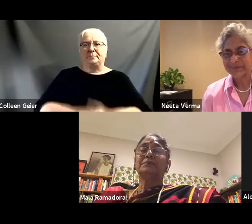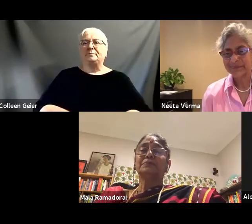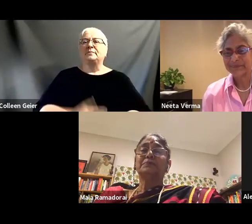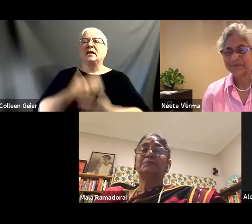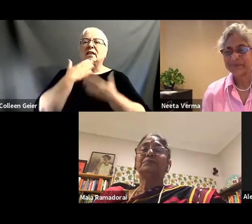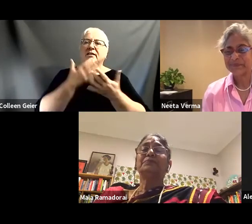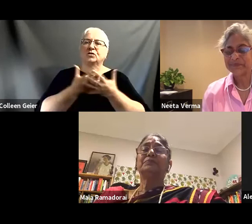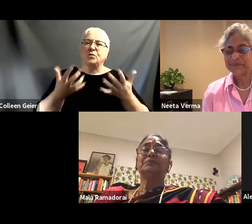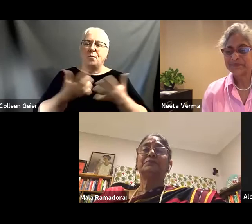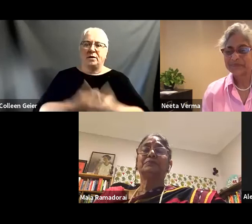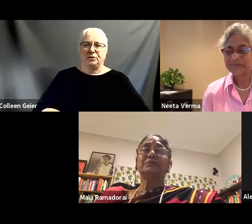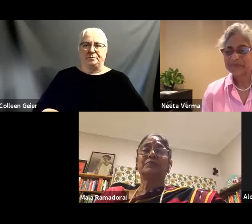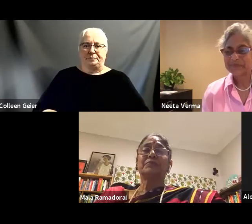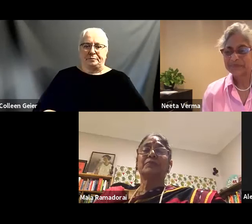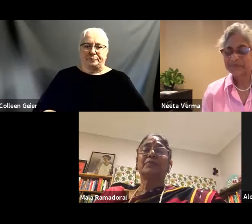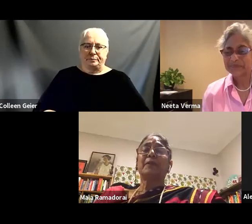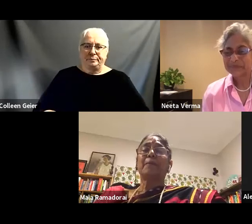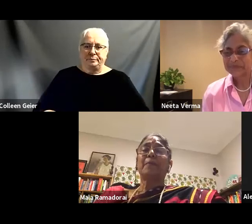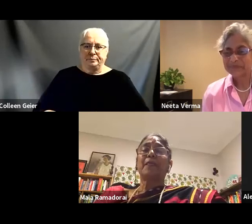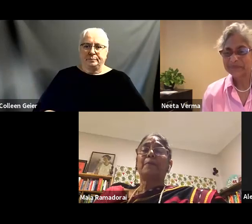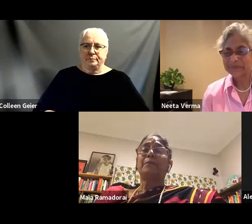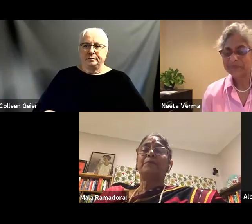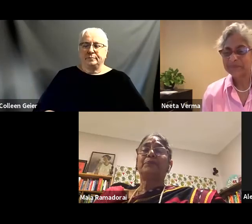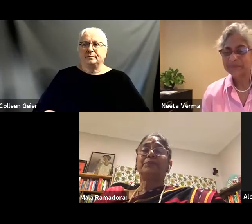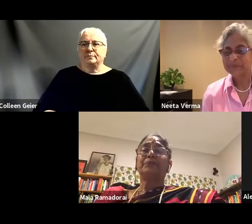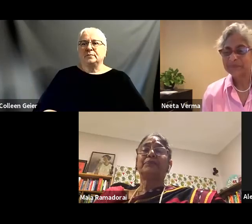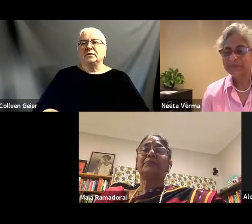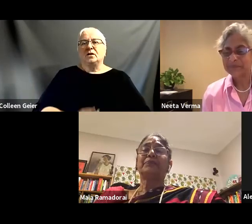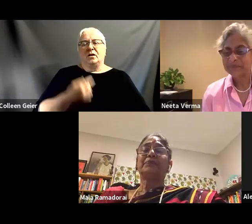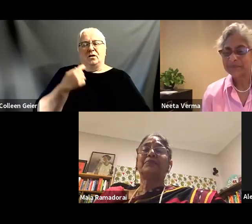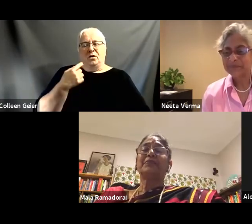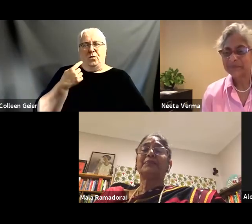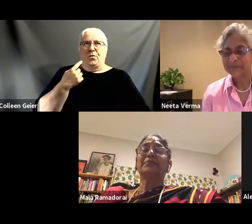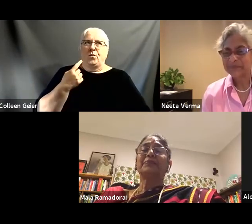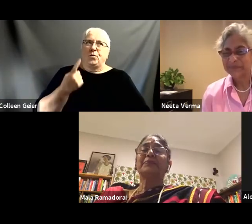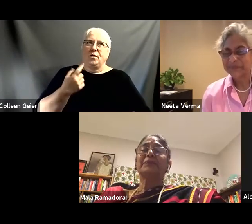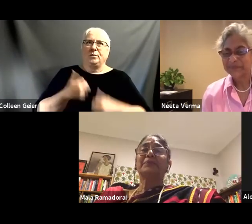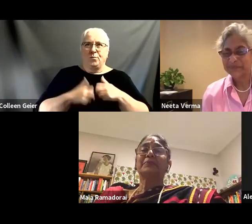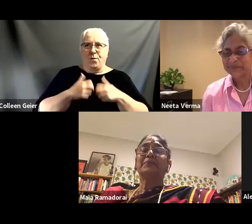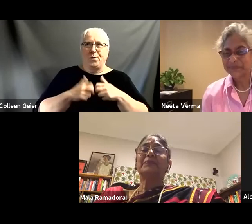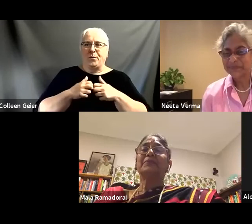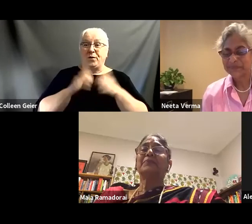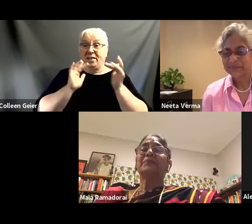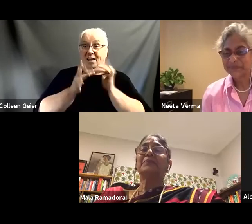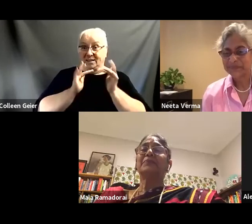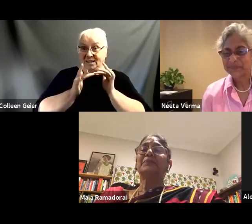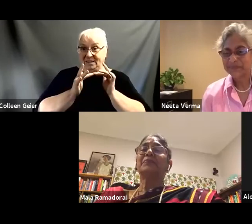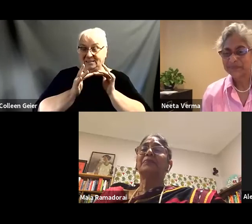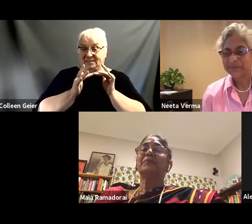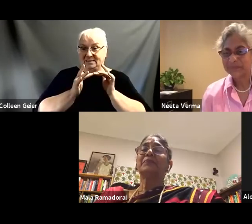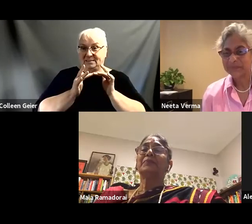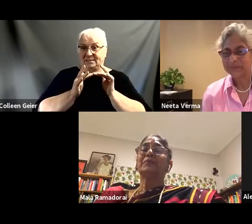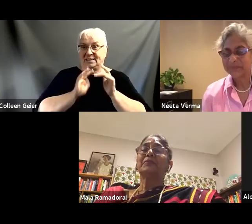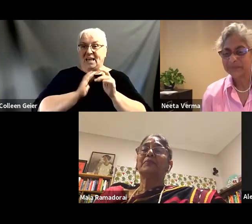much. So one sort of slight disadvantage of this sort of online activity that we have is that our